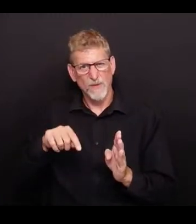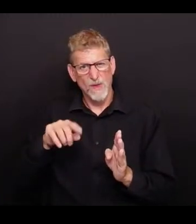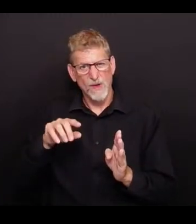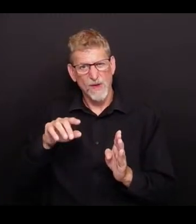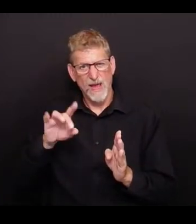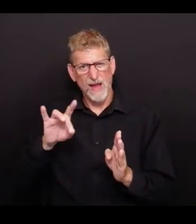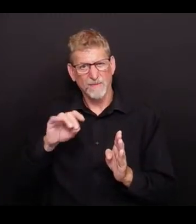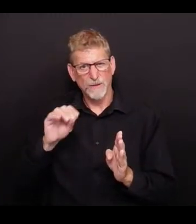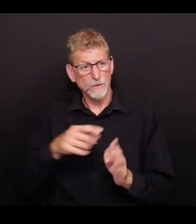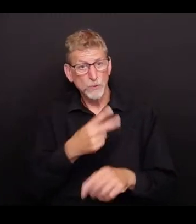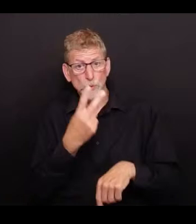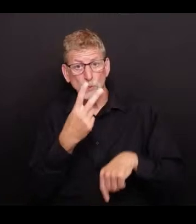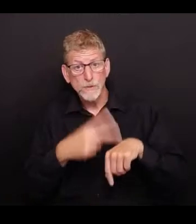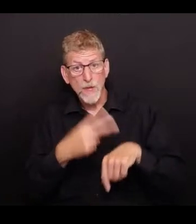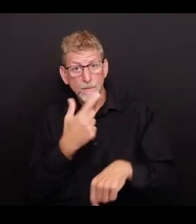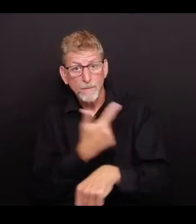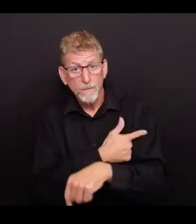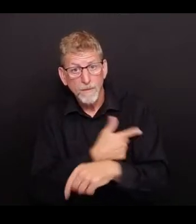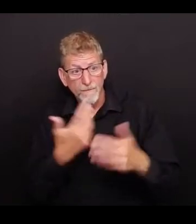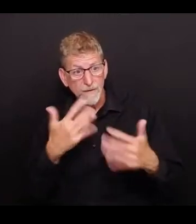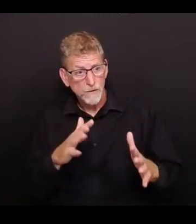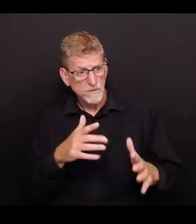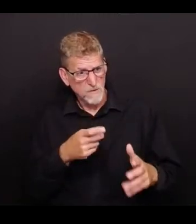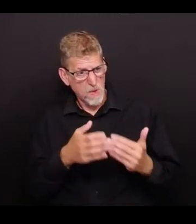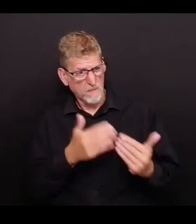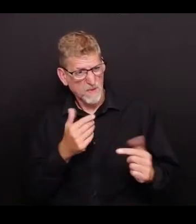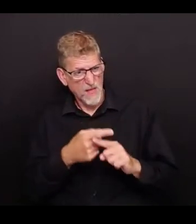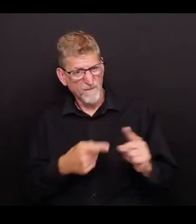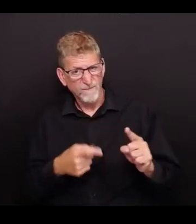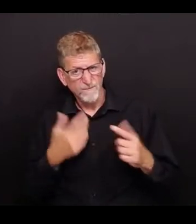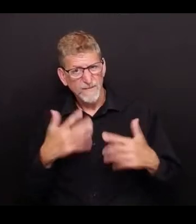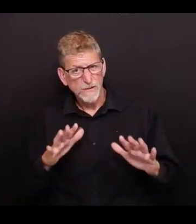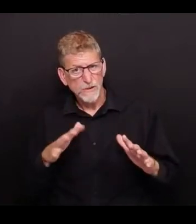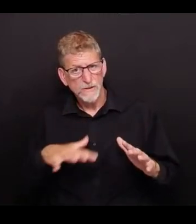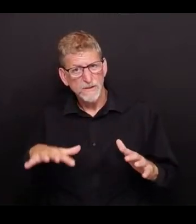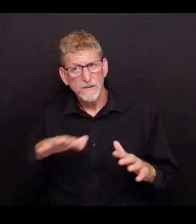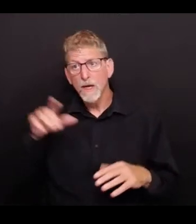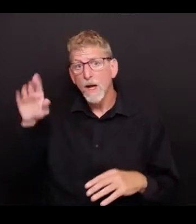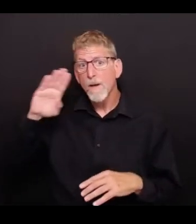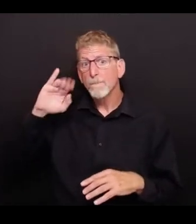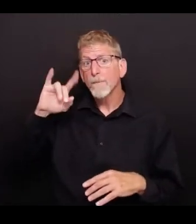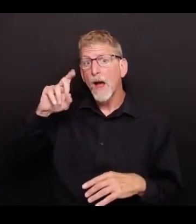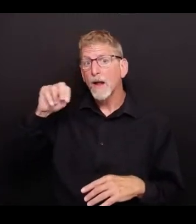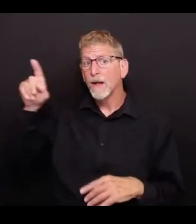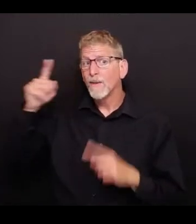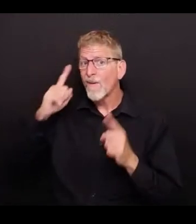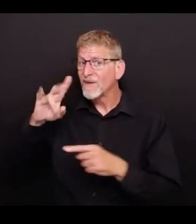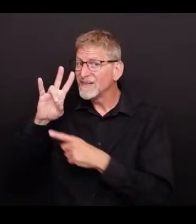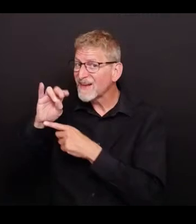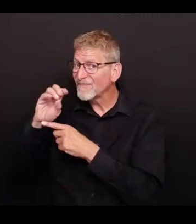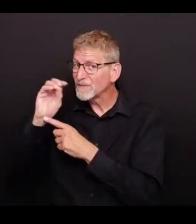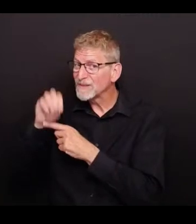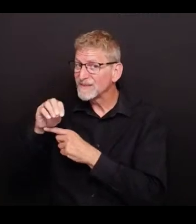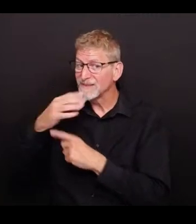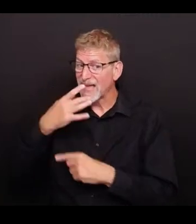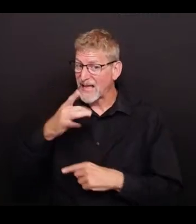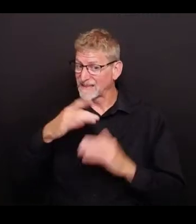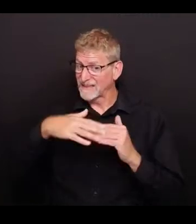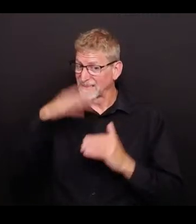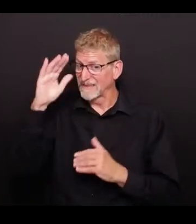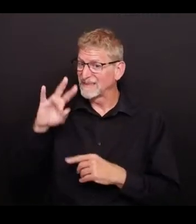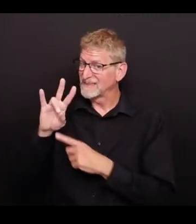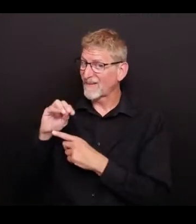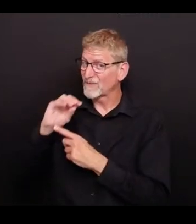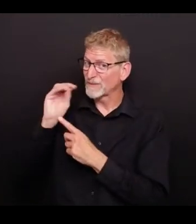57.2% have had two doses. Now, President Biden set a goal of 70% of 18 plus